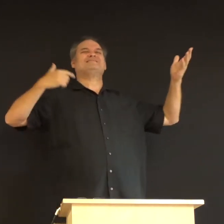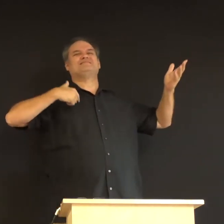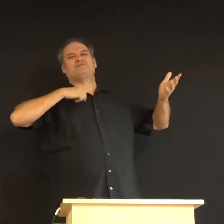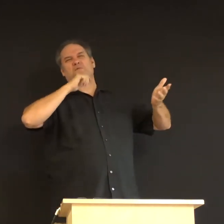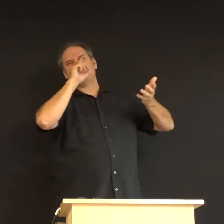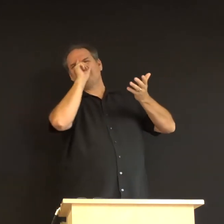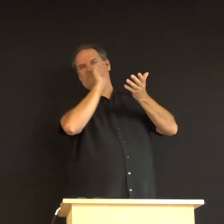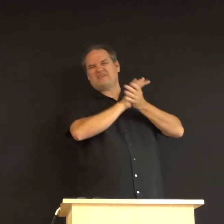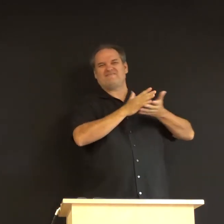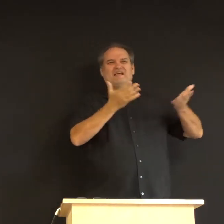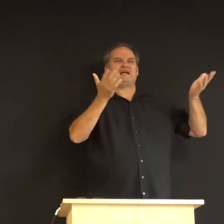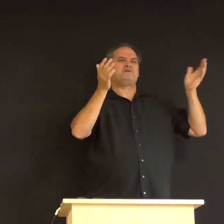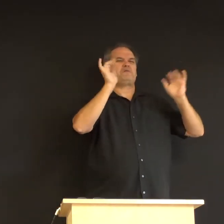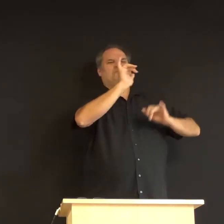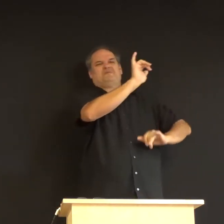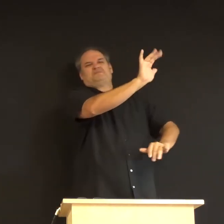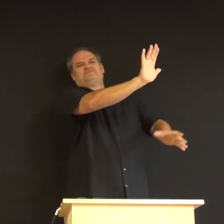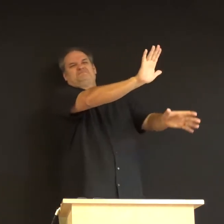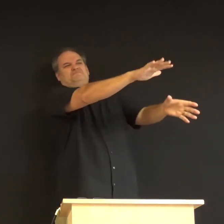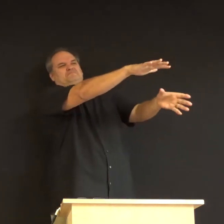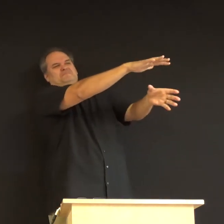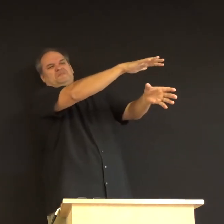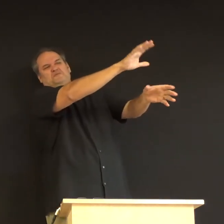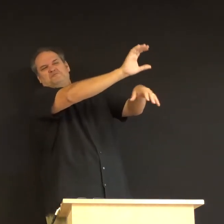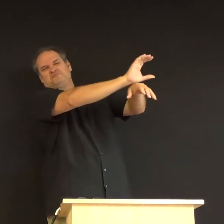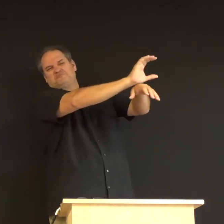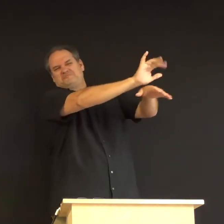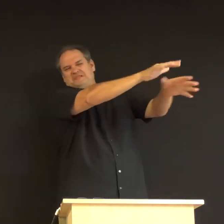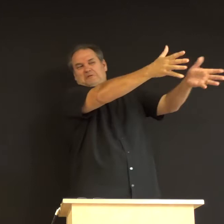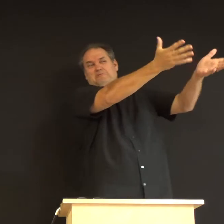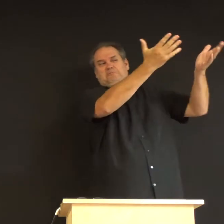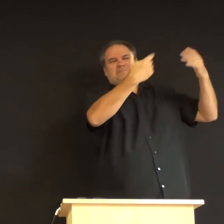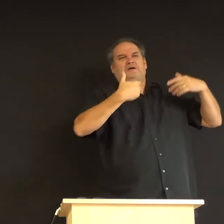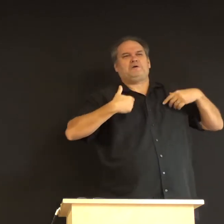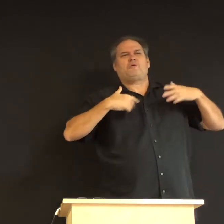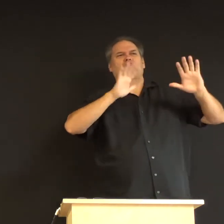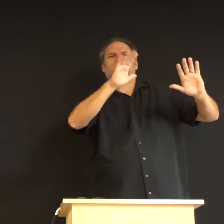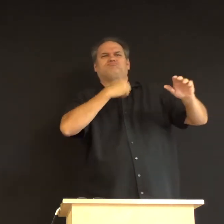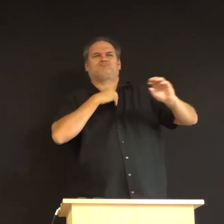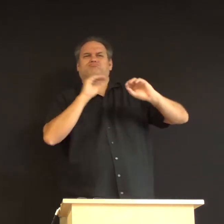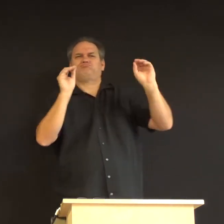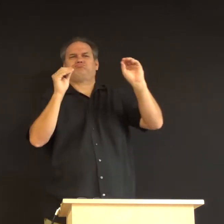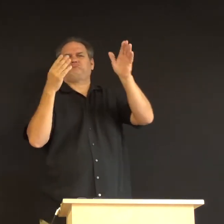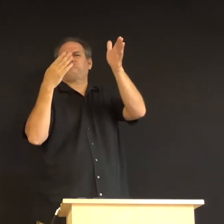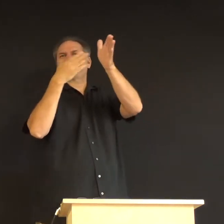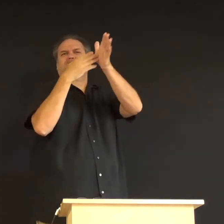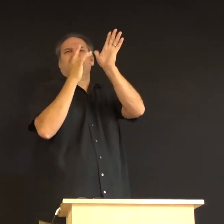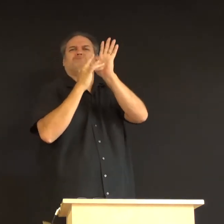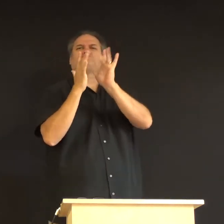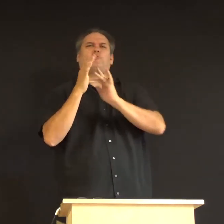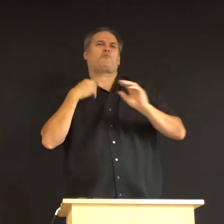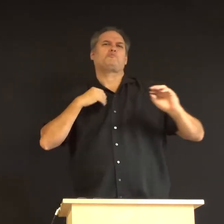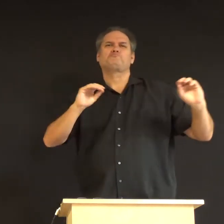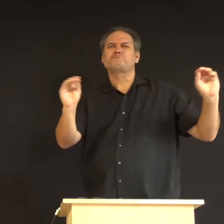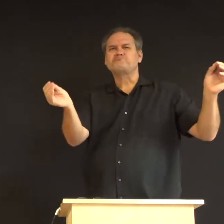People usually say, oh, I don't want to believe in that kind of thing. I'm not really